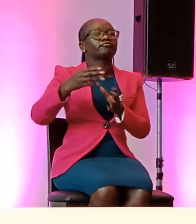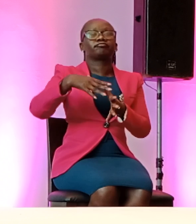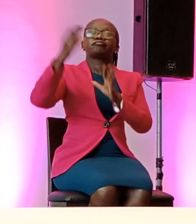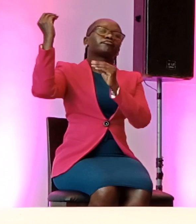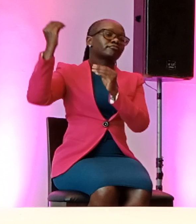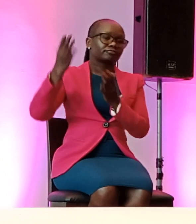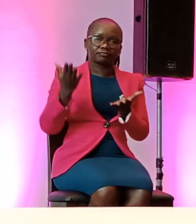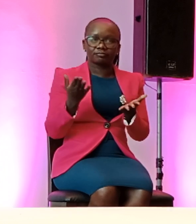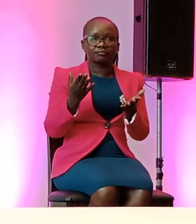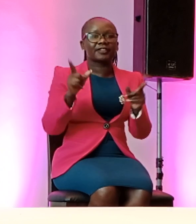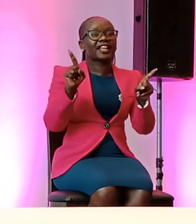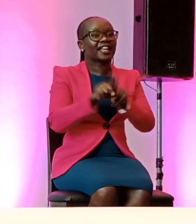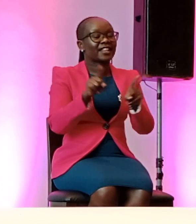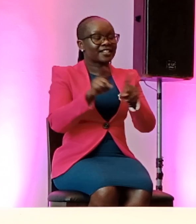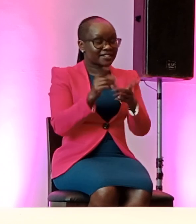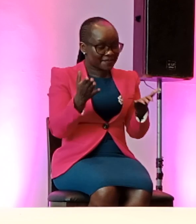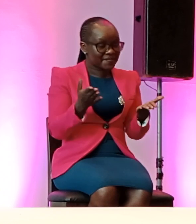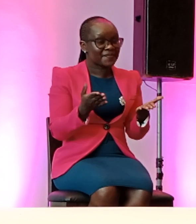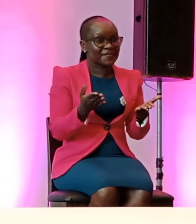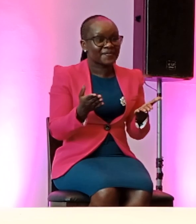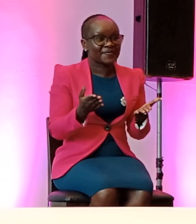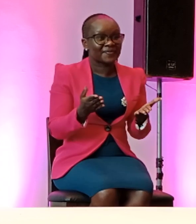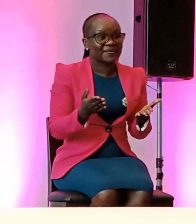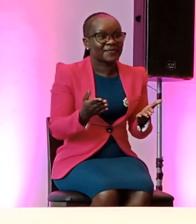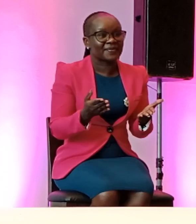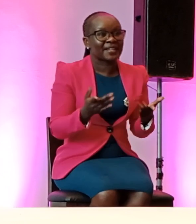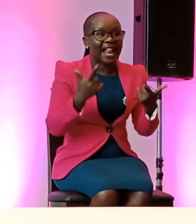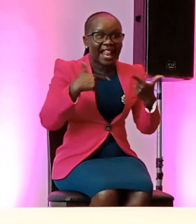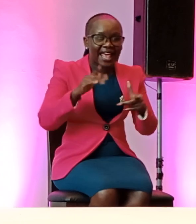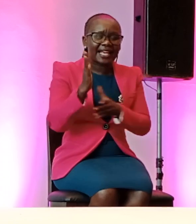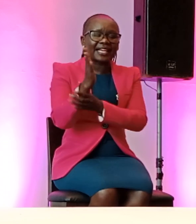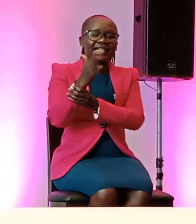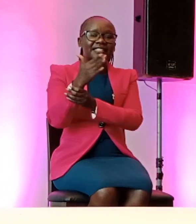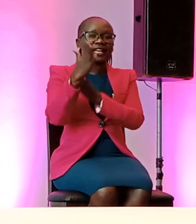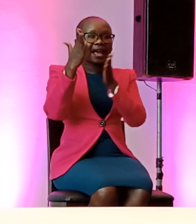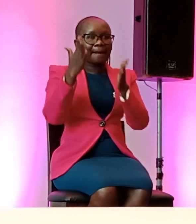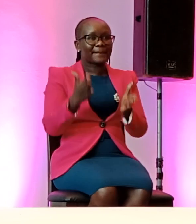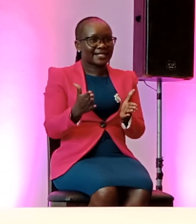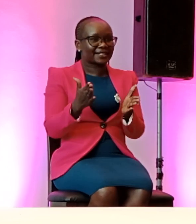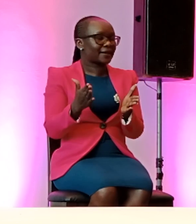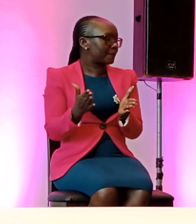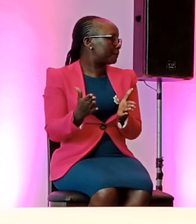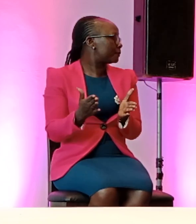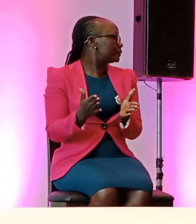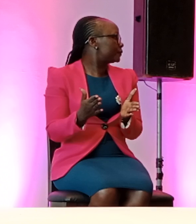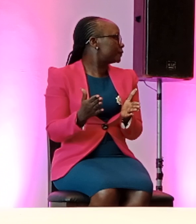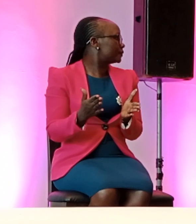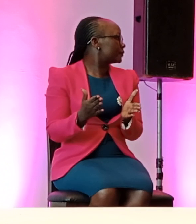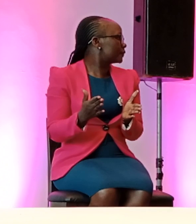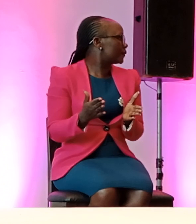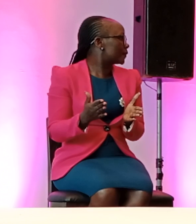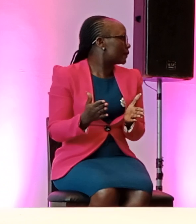The late Simeon Nyachae and the late Ambassador Orie Rogomahuli.